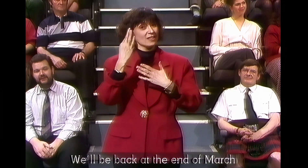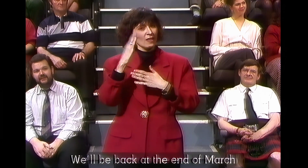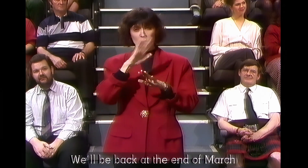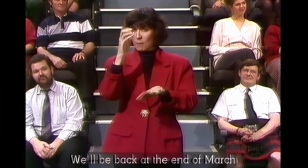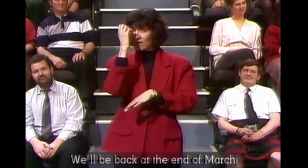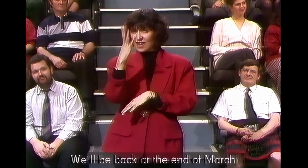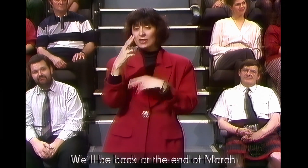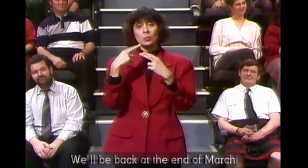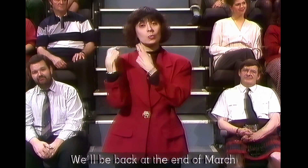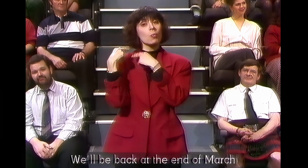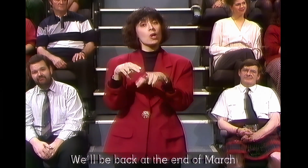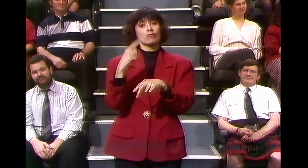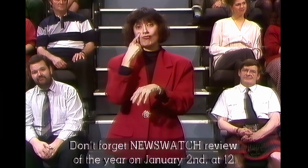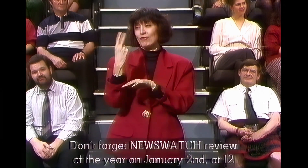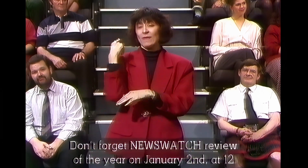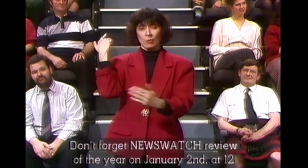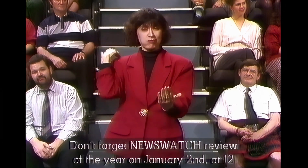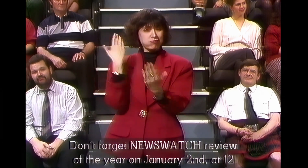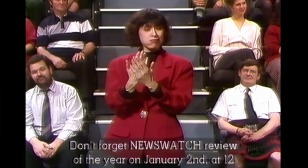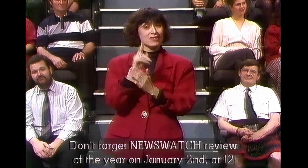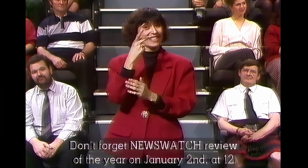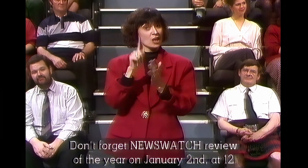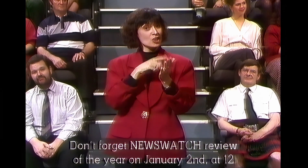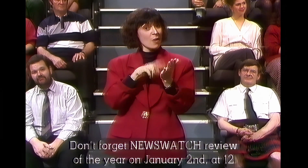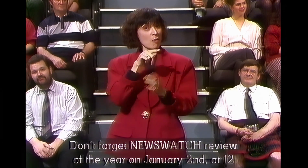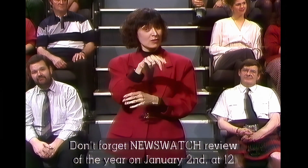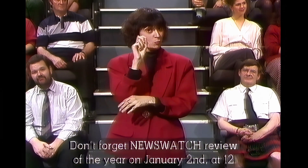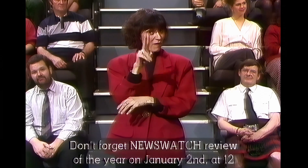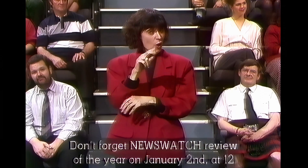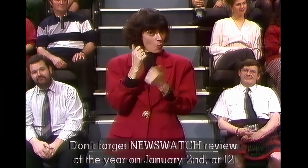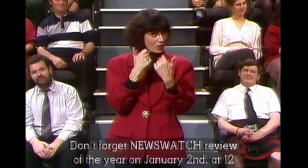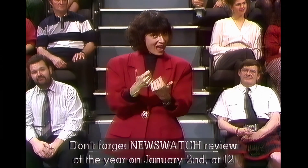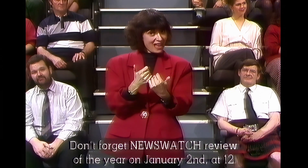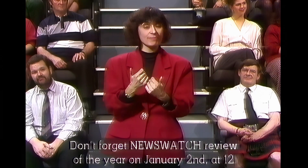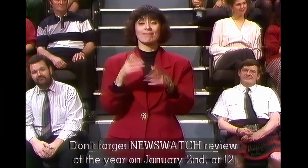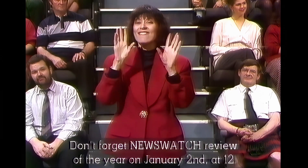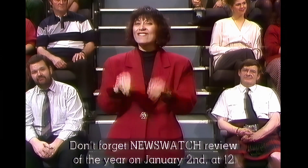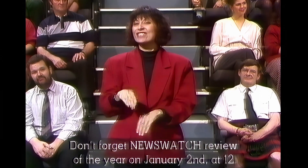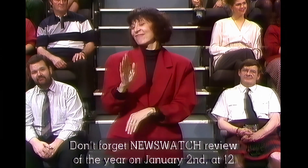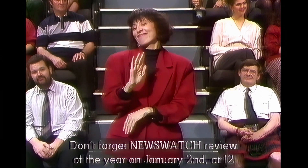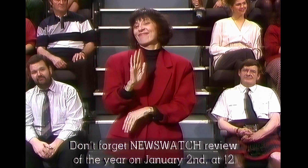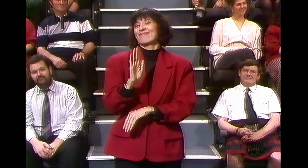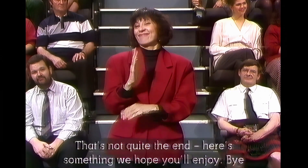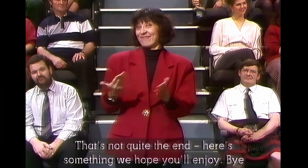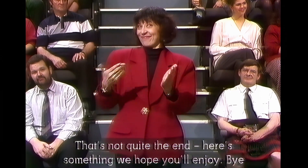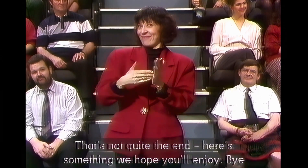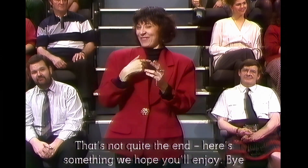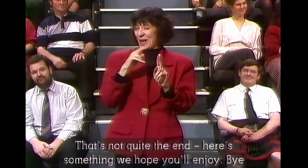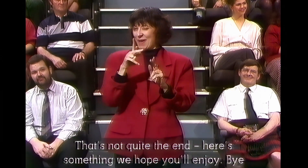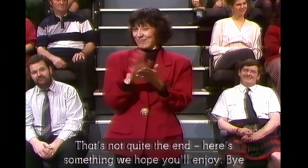March 1993. Don't forget the Newswatch Review of the Year on January the 2nd at 12, OK? But that's not quite the end of the